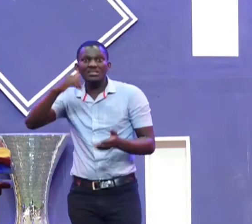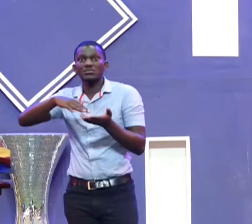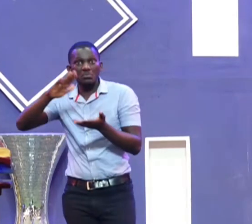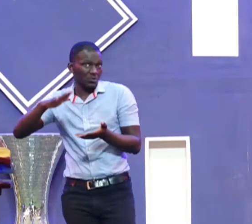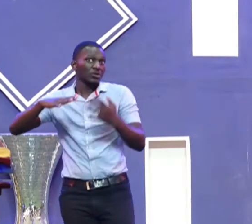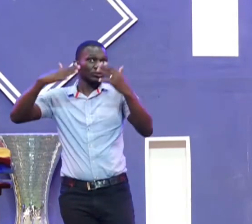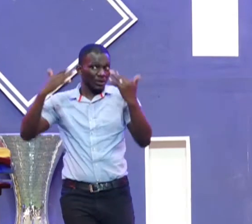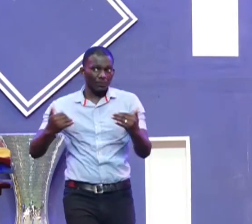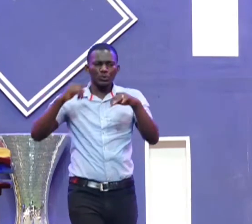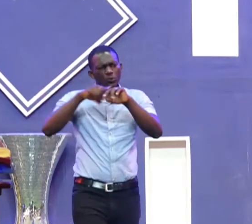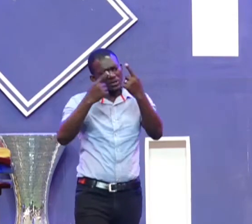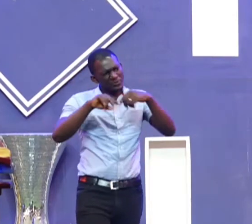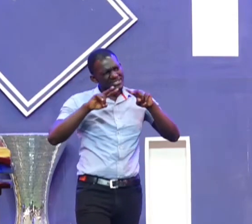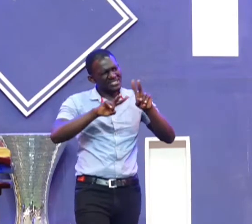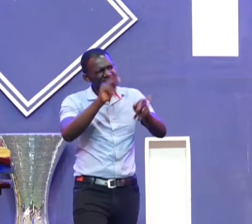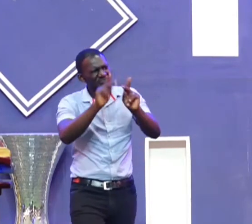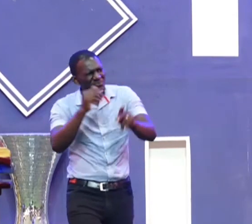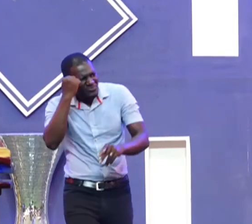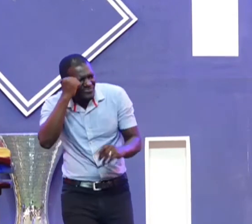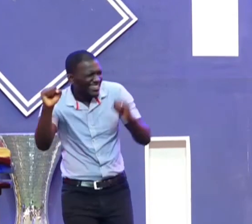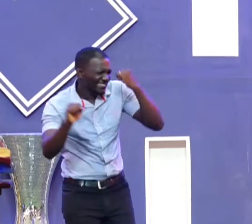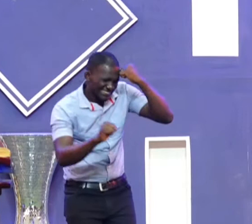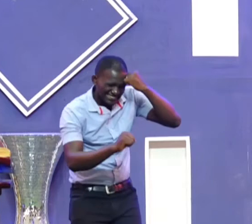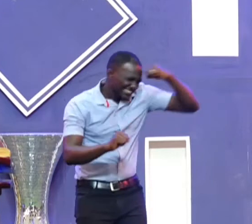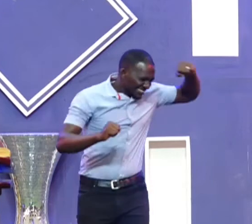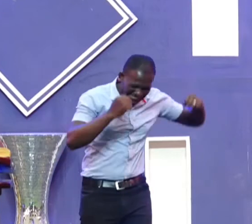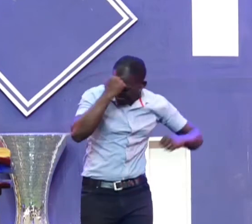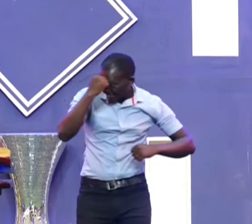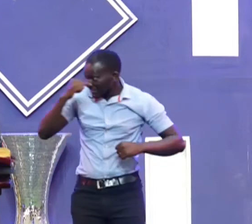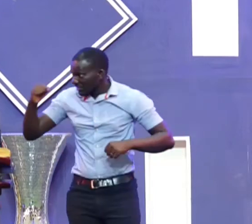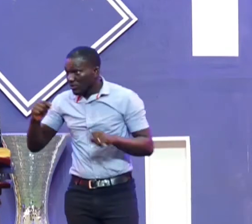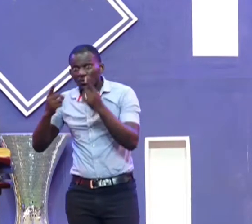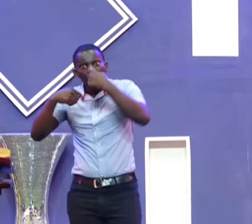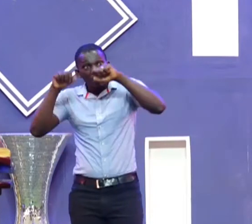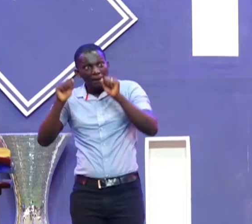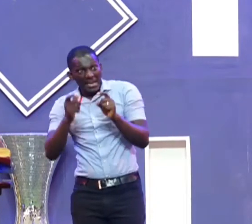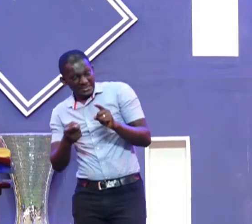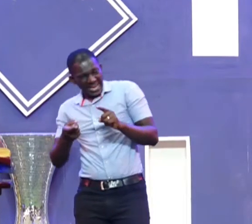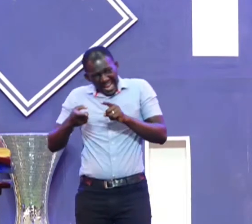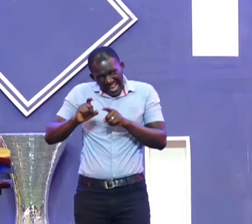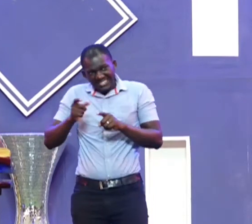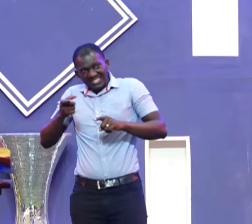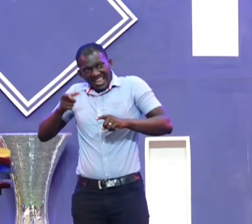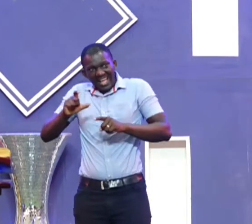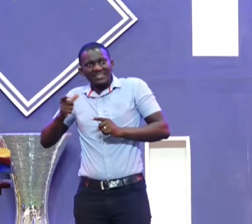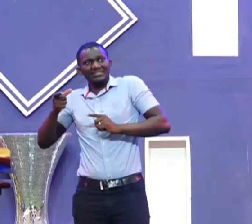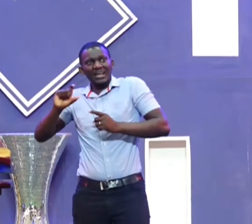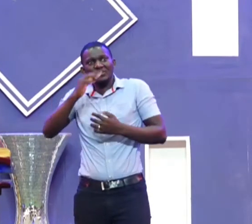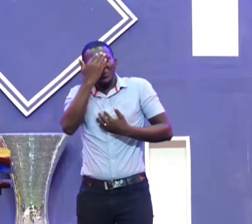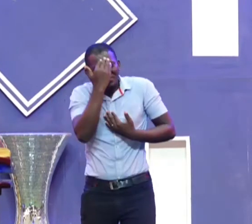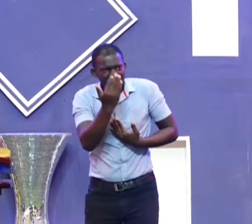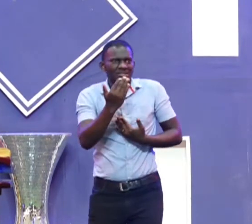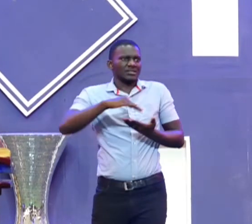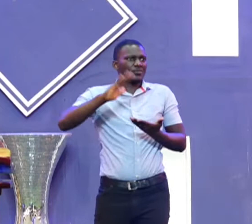That when we see a lot of disobedience, for us, let us increase on